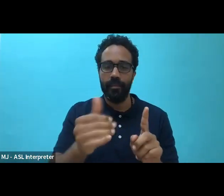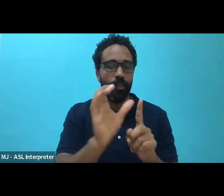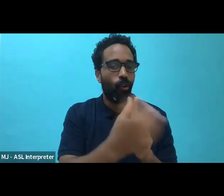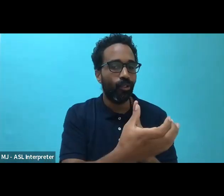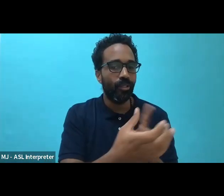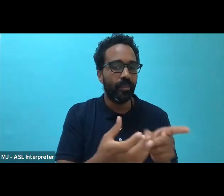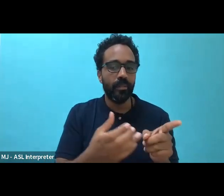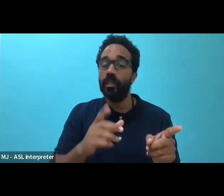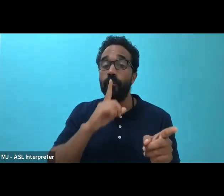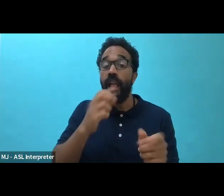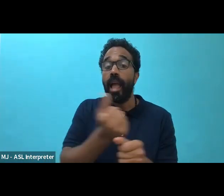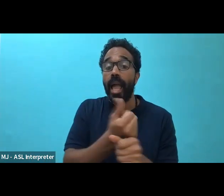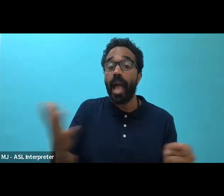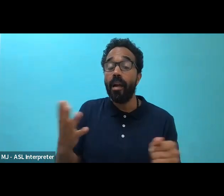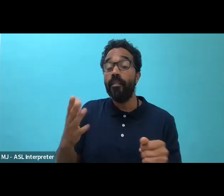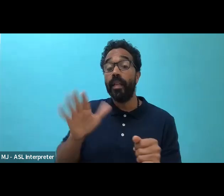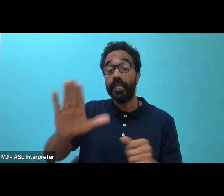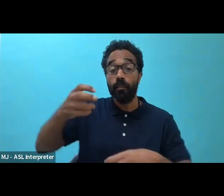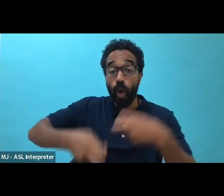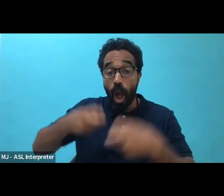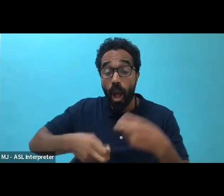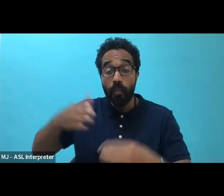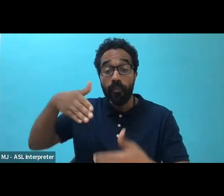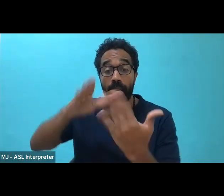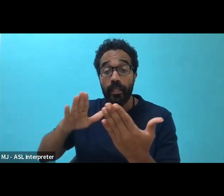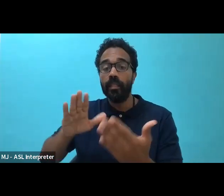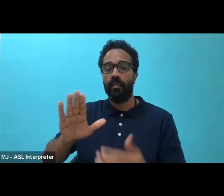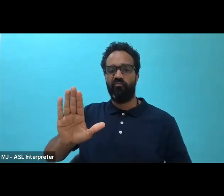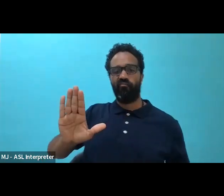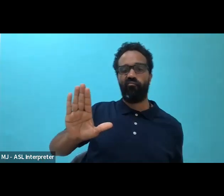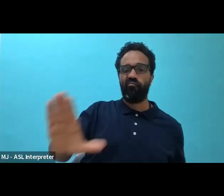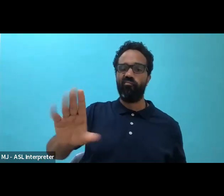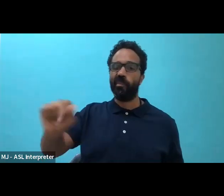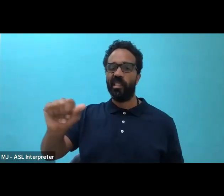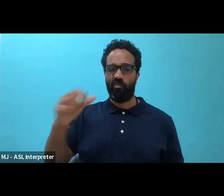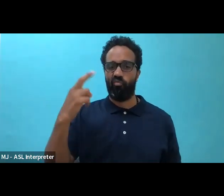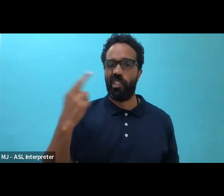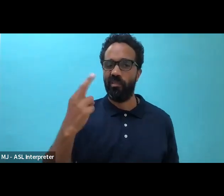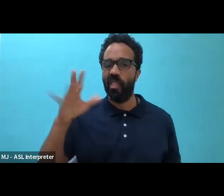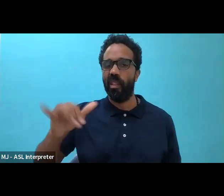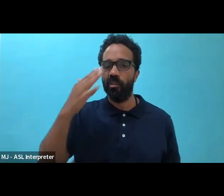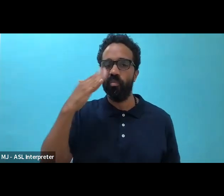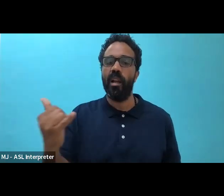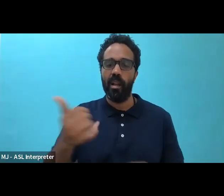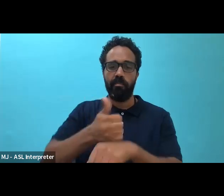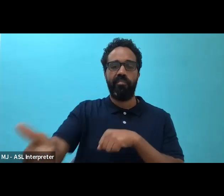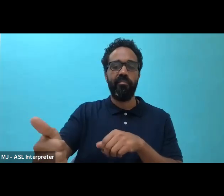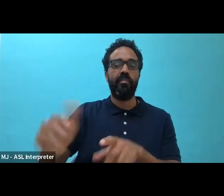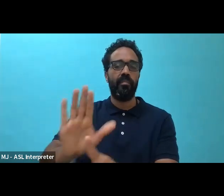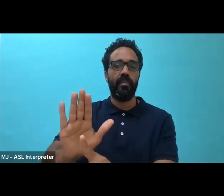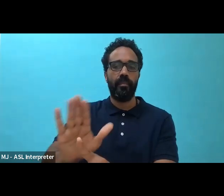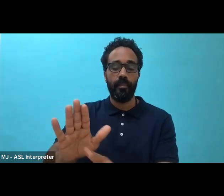problems the disabled person faces. The disability is central to the